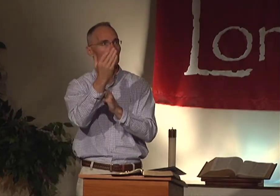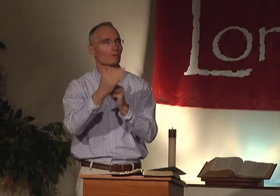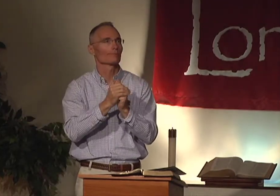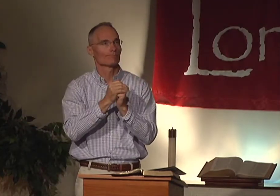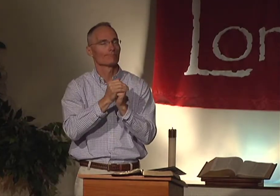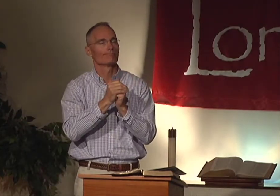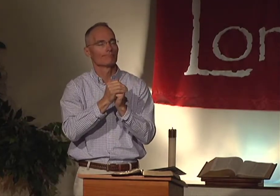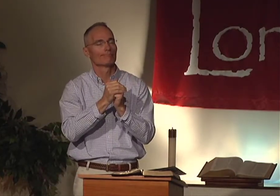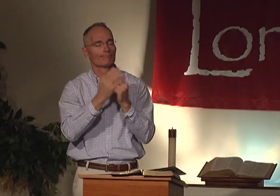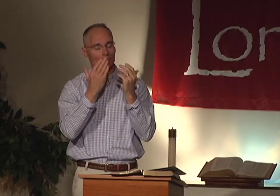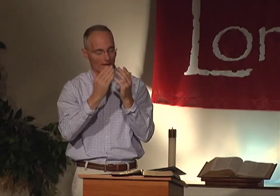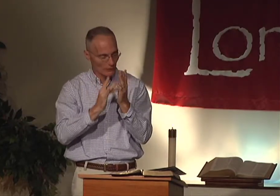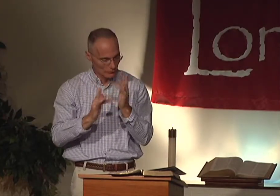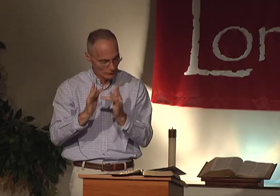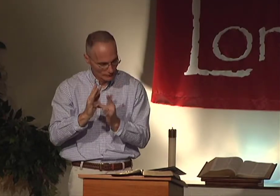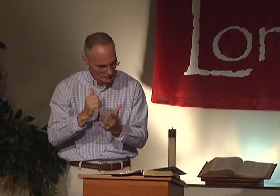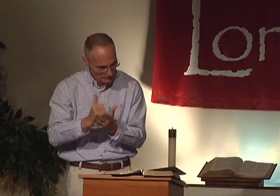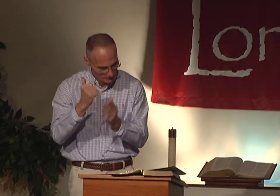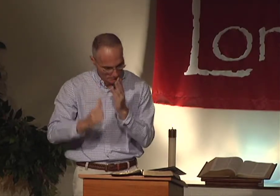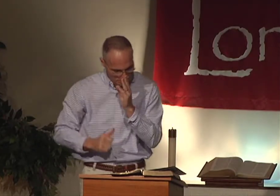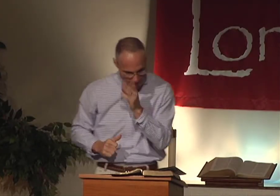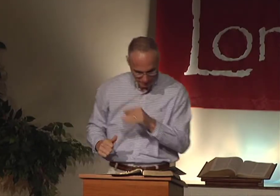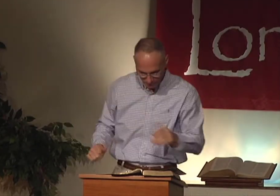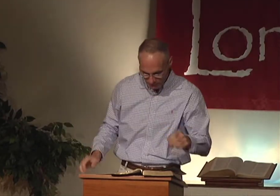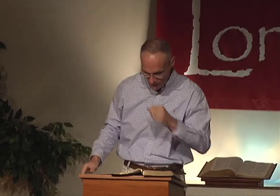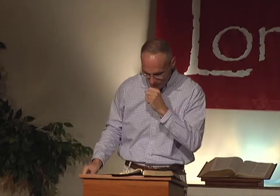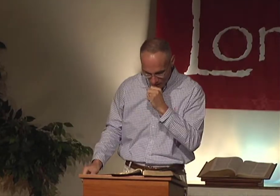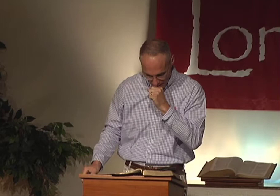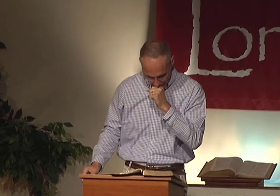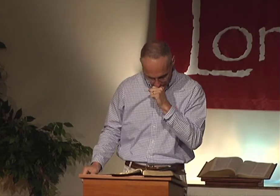through your word this morning. We thank you in Jesus' name. Amen.